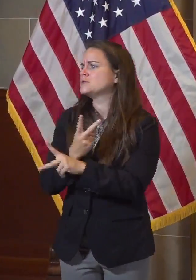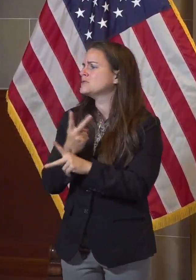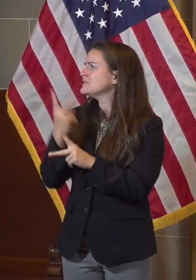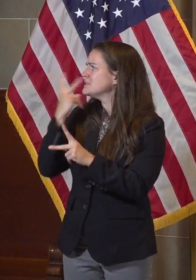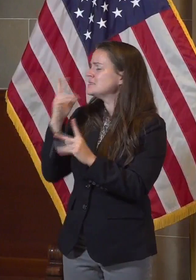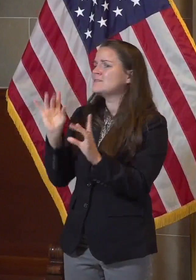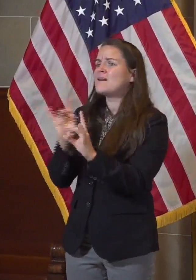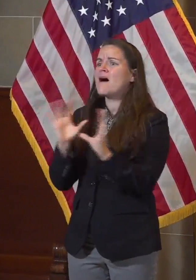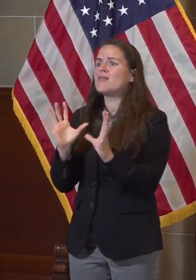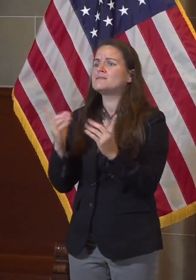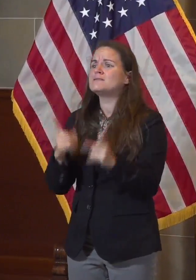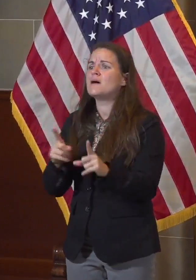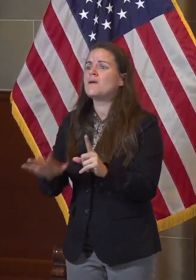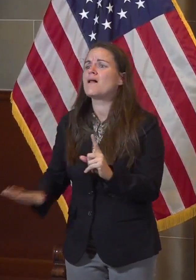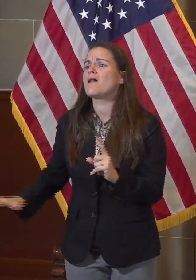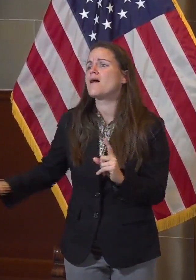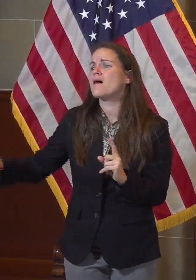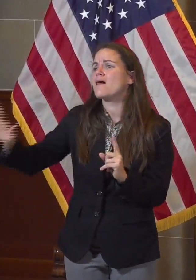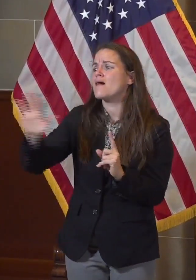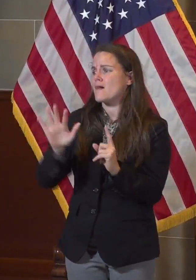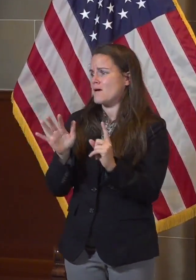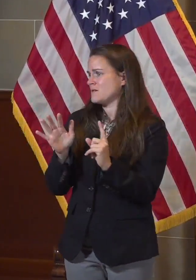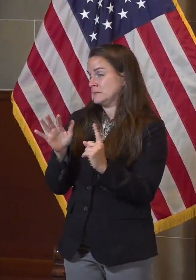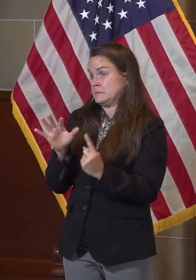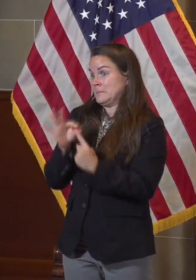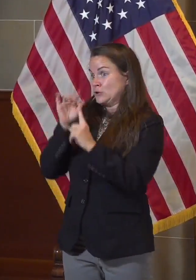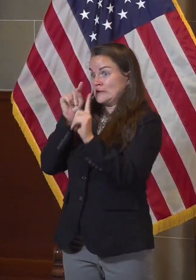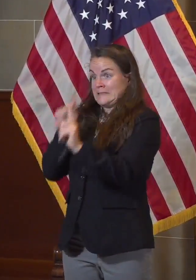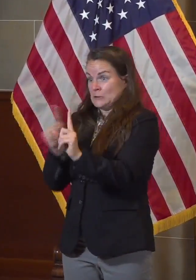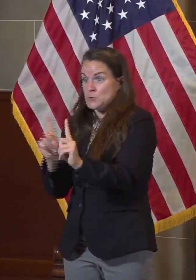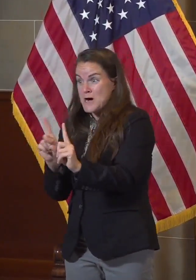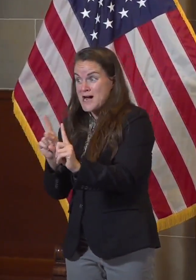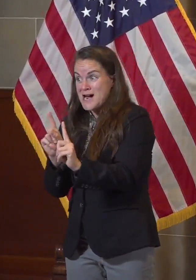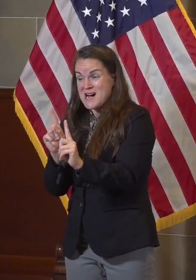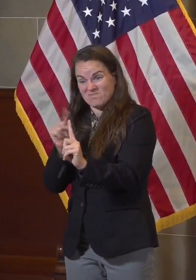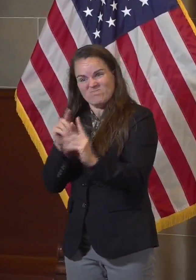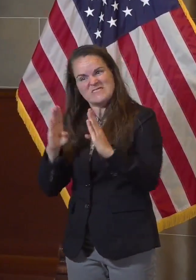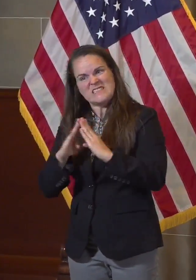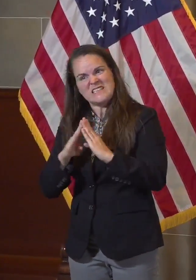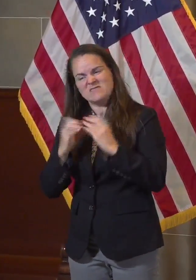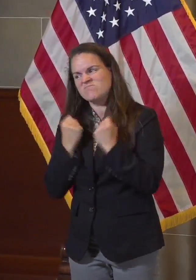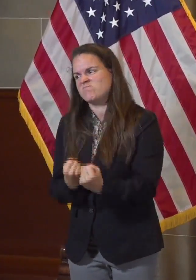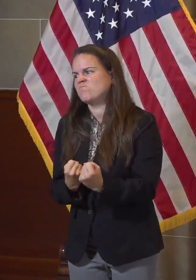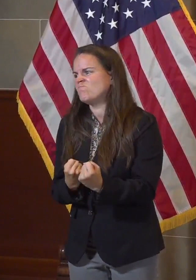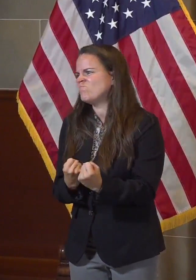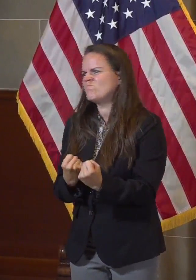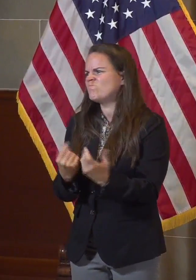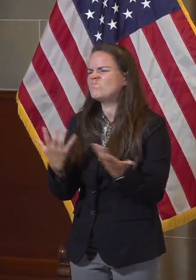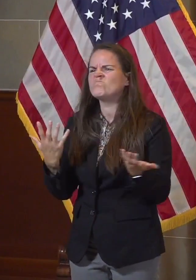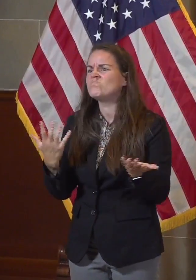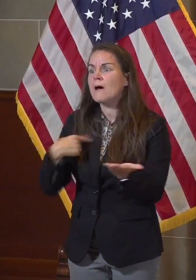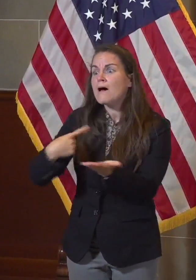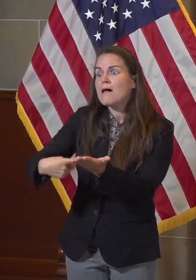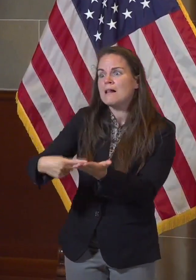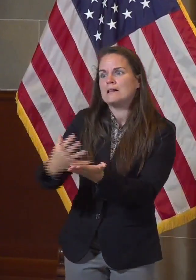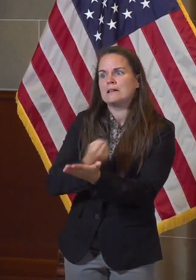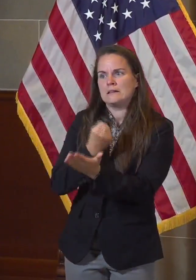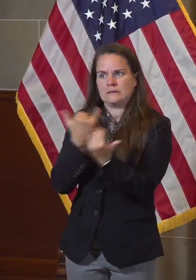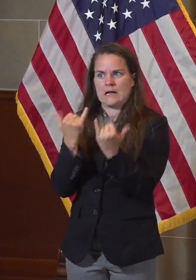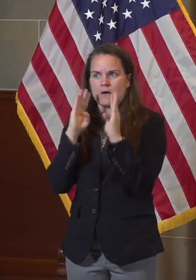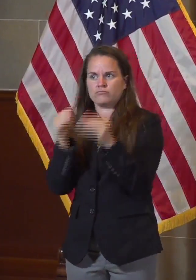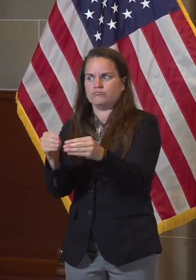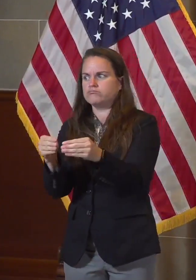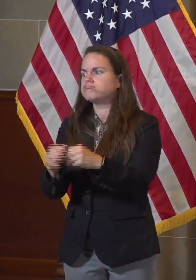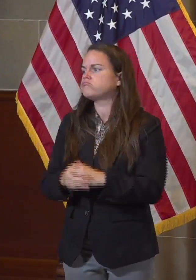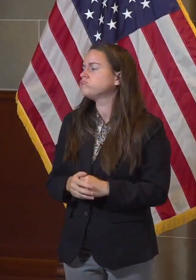Missouri, in Missouri's urban areas, must be addressed. Part of Missouri has already